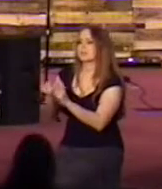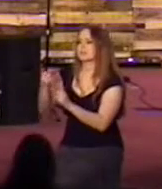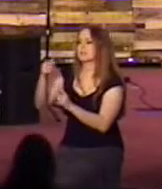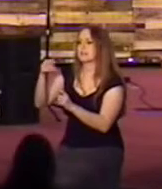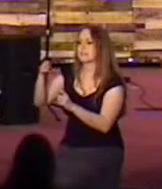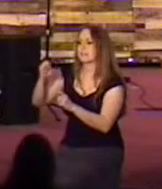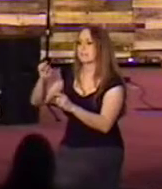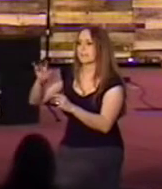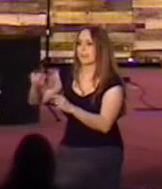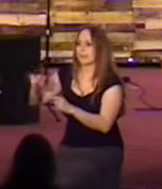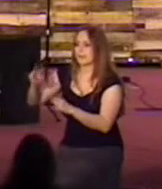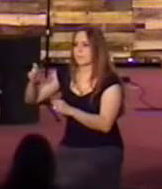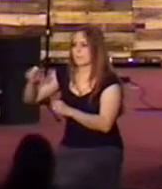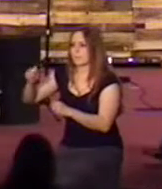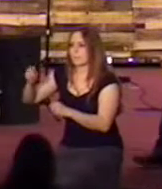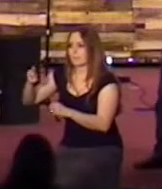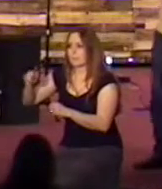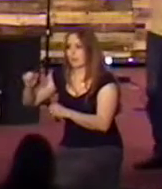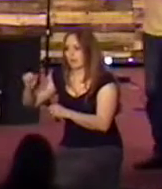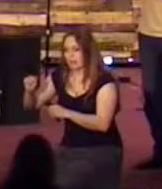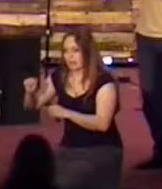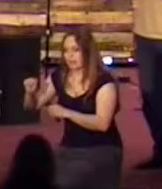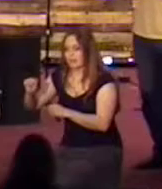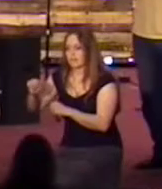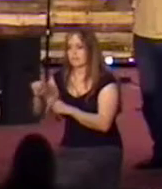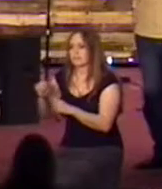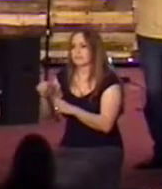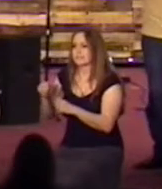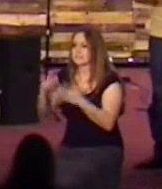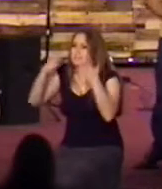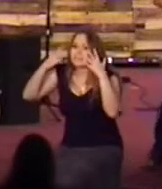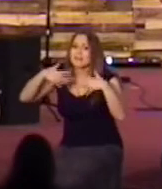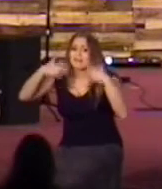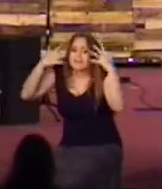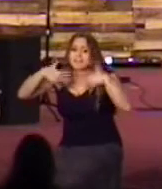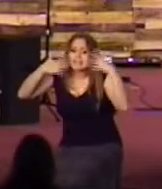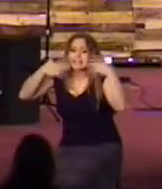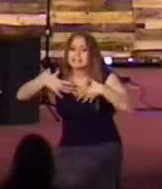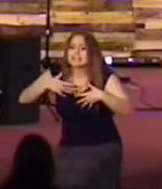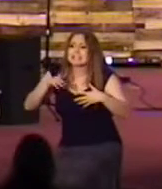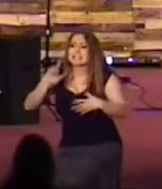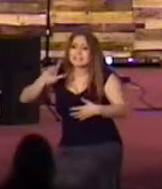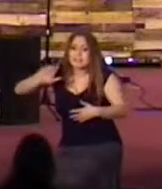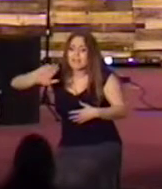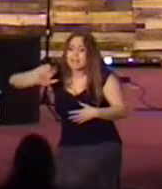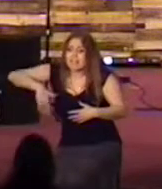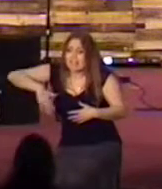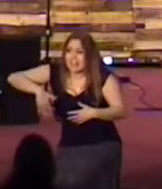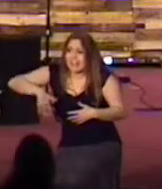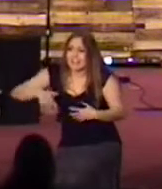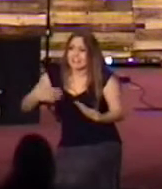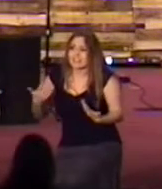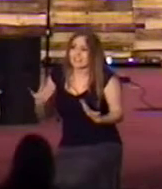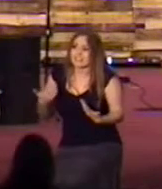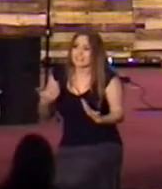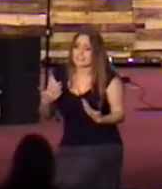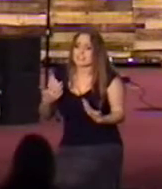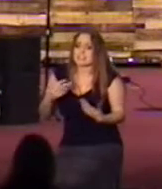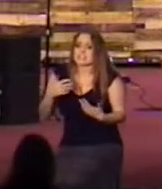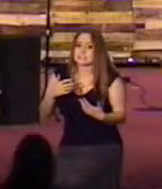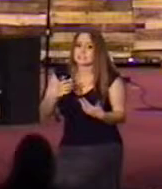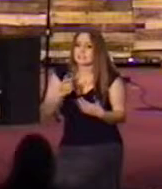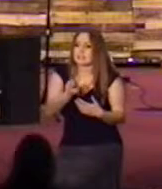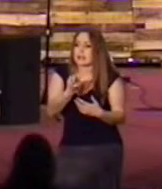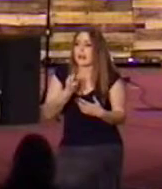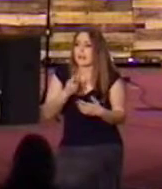Martha, and they are bawling their eyes out because they say, you're too late. If only you came when I first sent for you, my brother